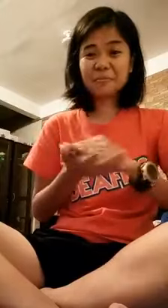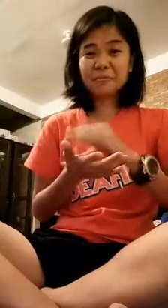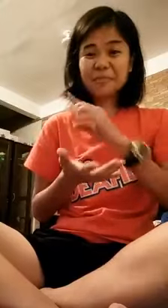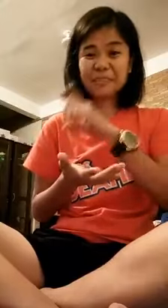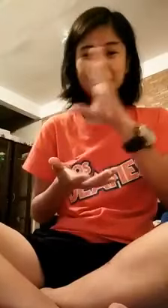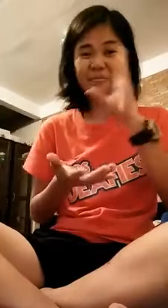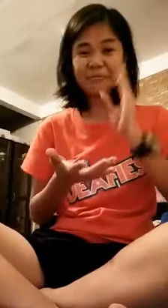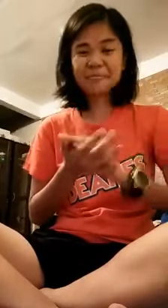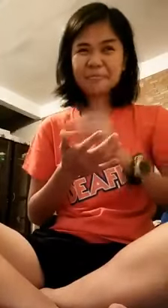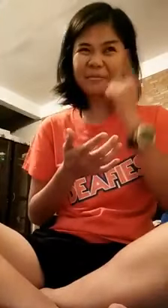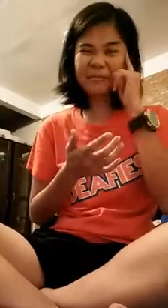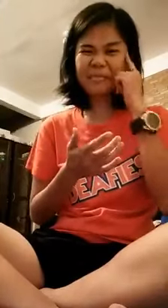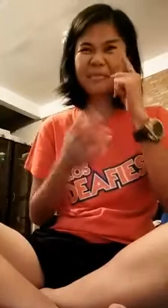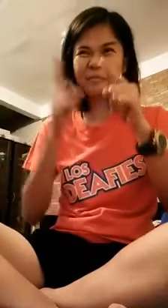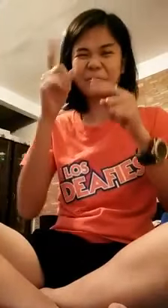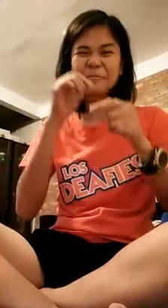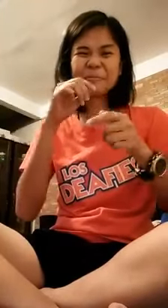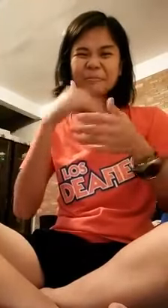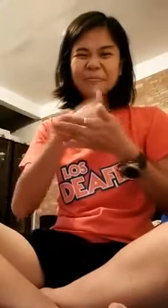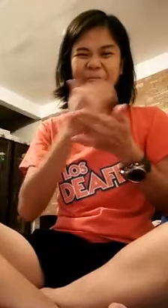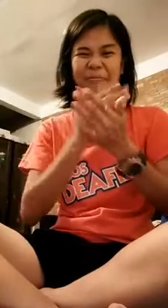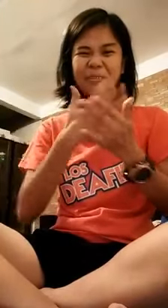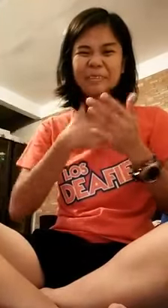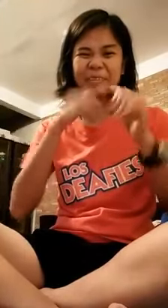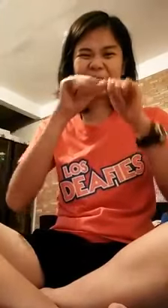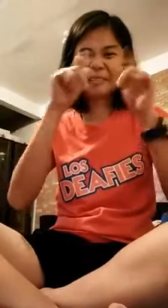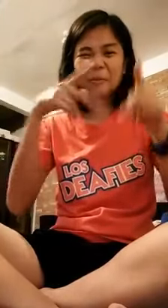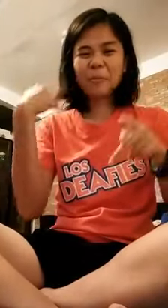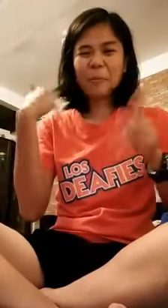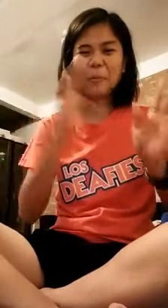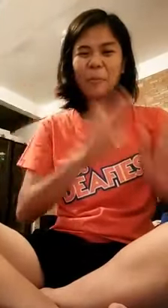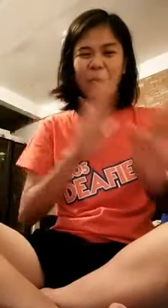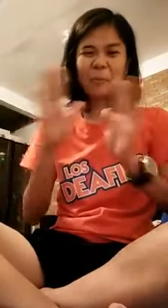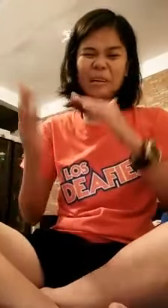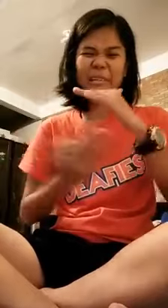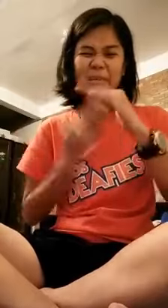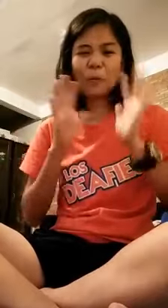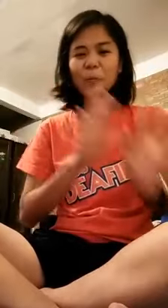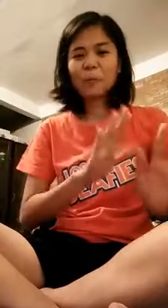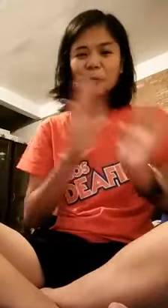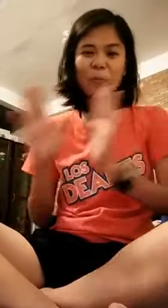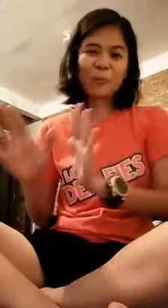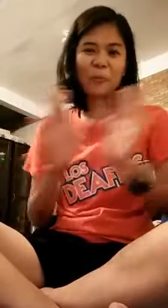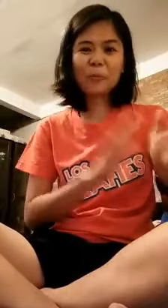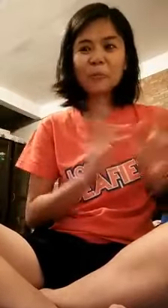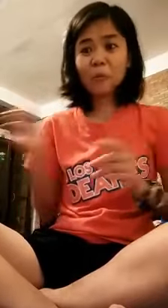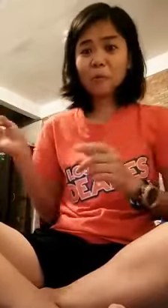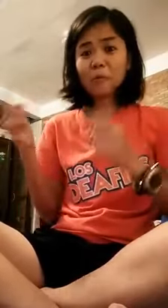after, you get an extra down input from the left analog stick. So you can just instantly go into slot 5. Just like...